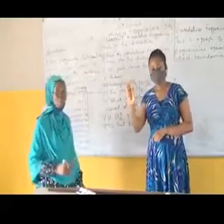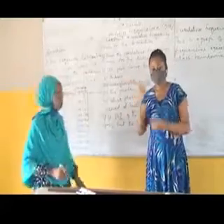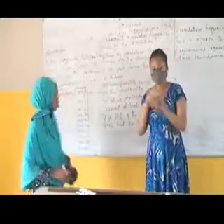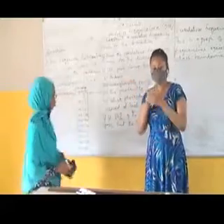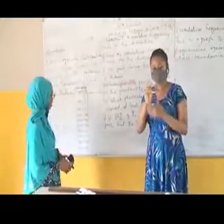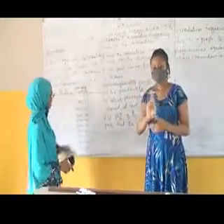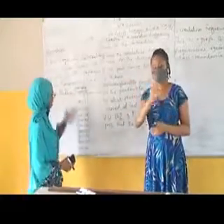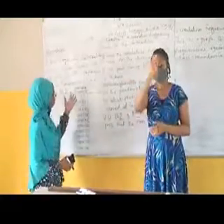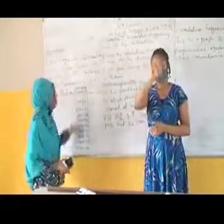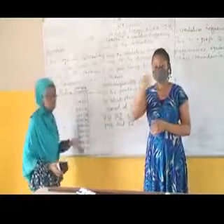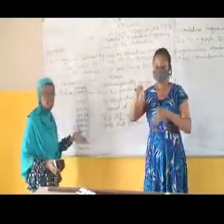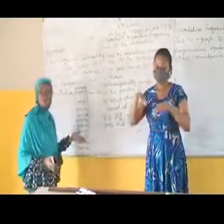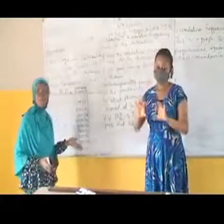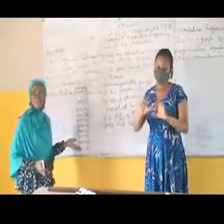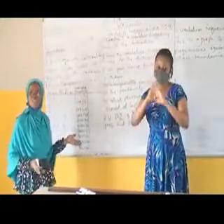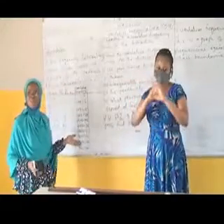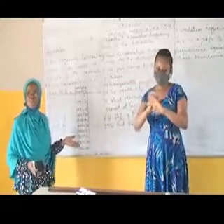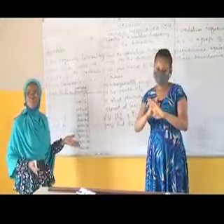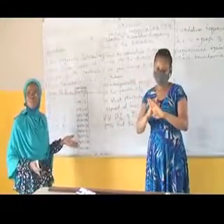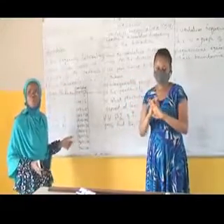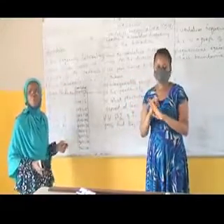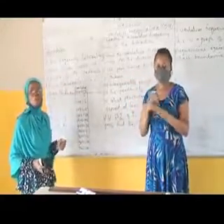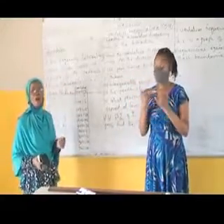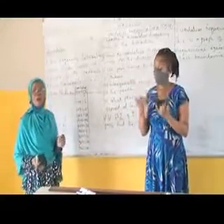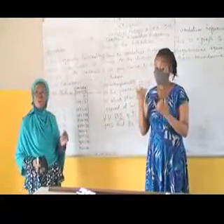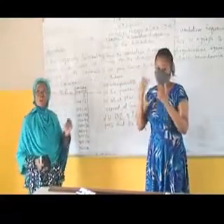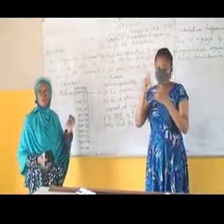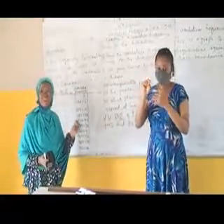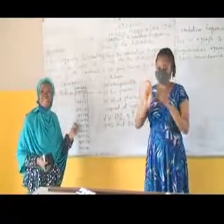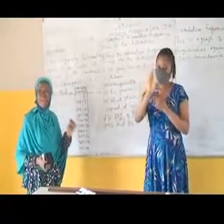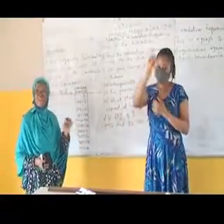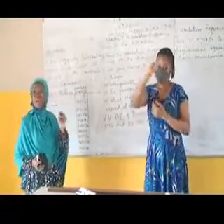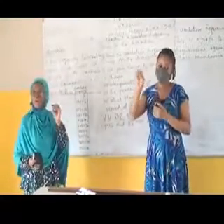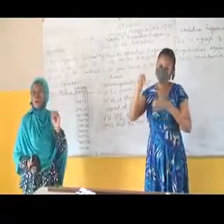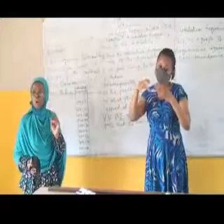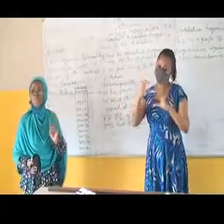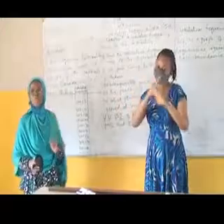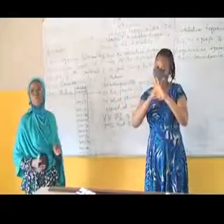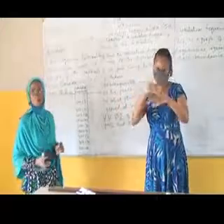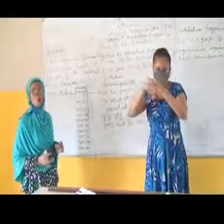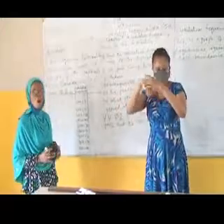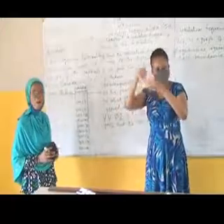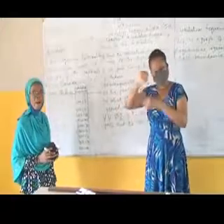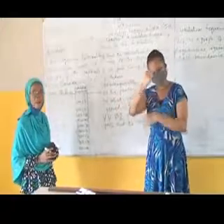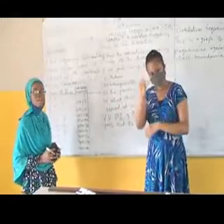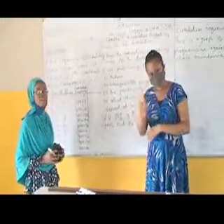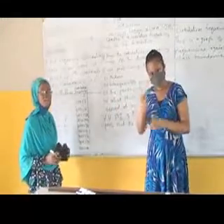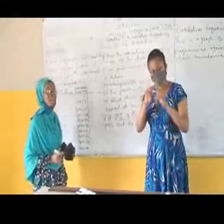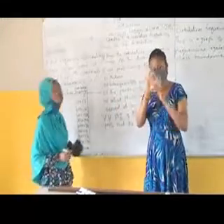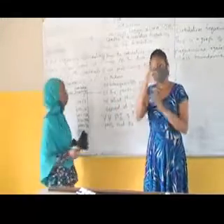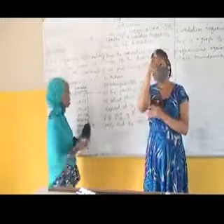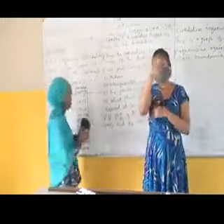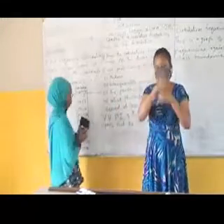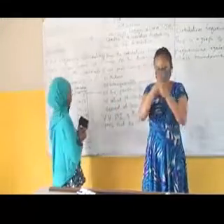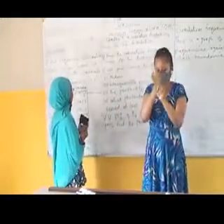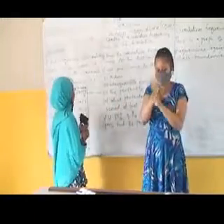class boundary. The question given, there is no upper class boundary, so you are going to create another column for upper